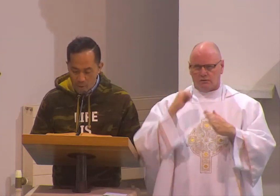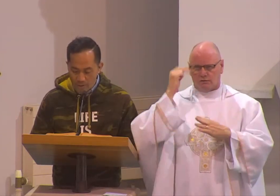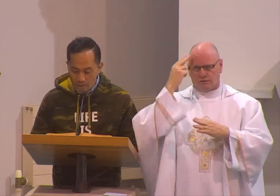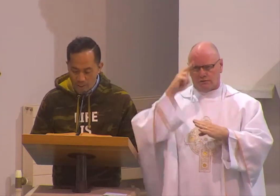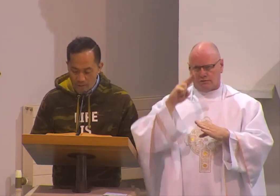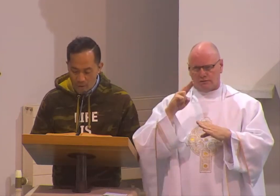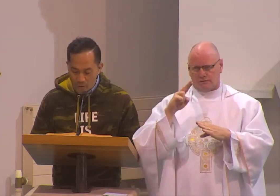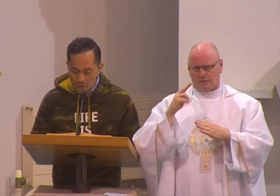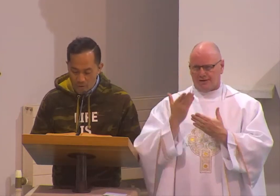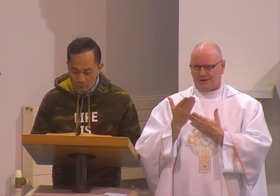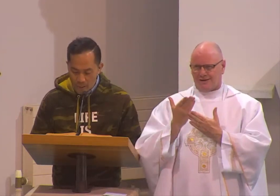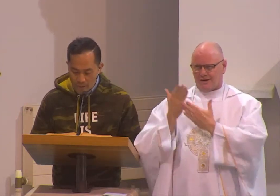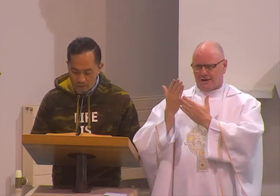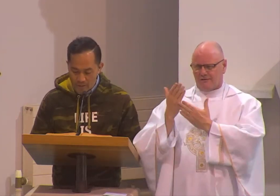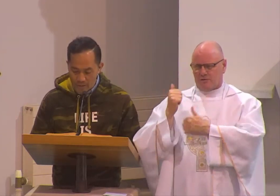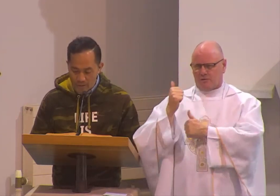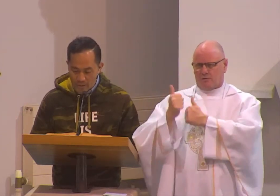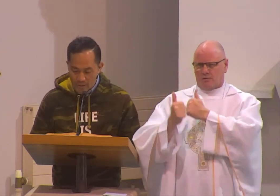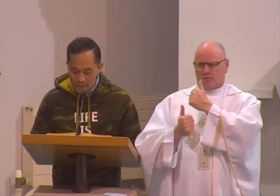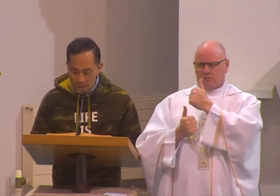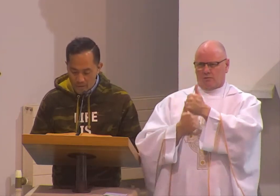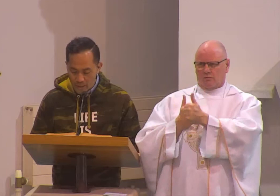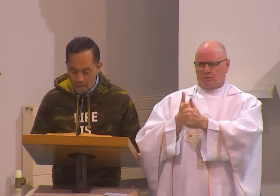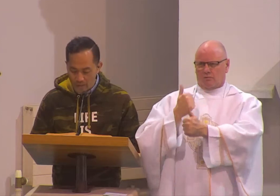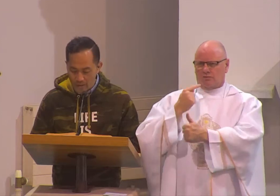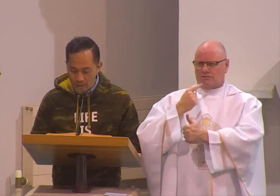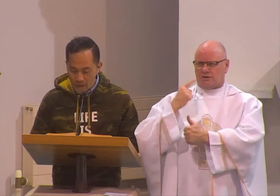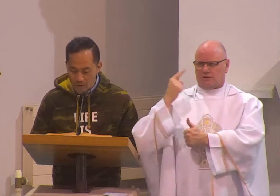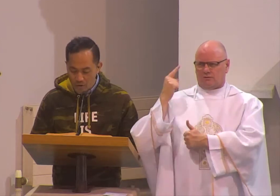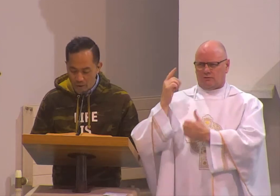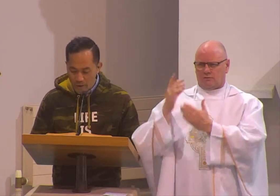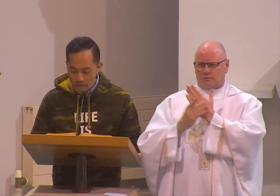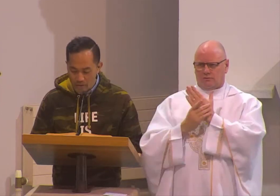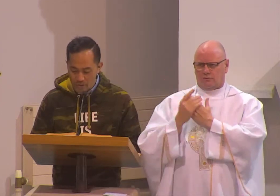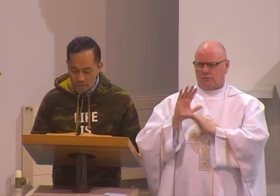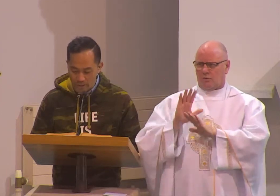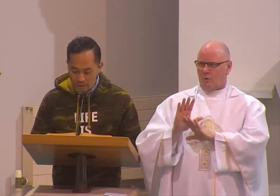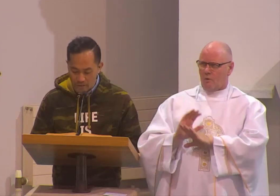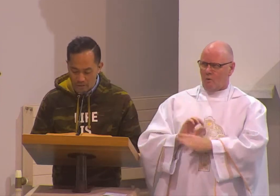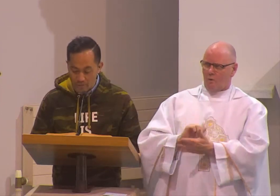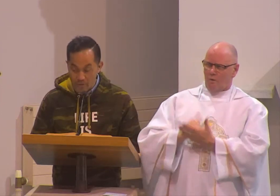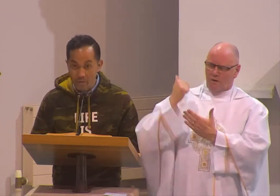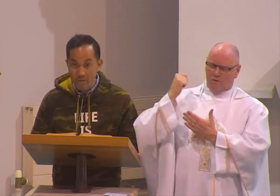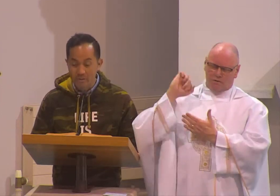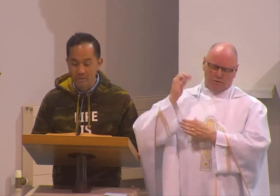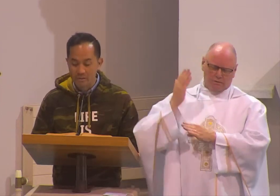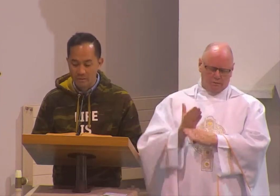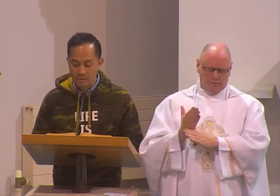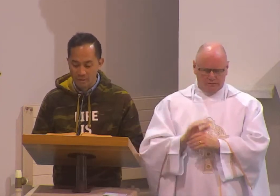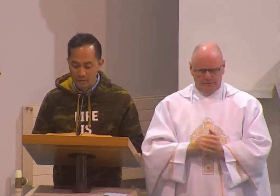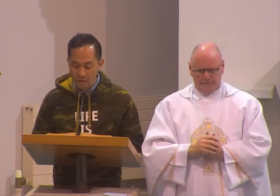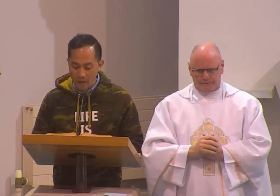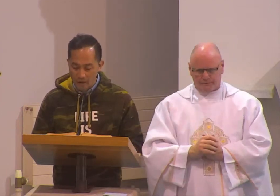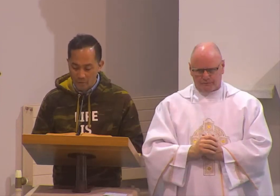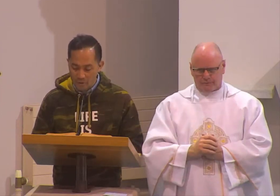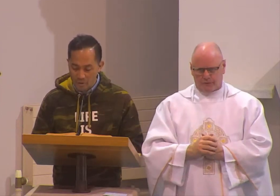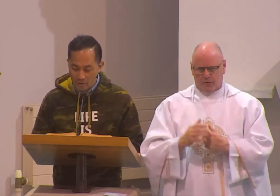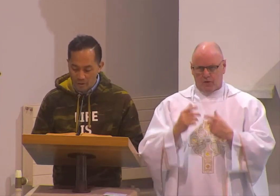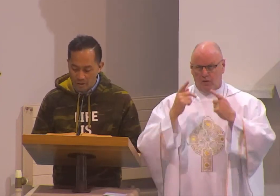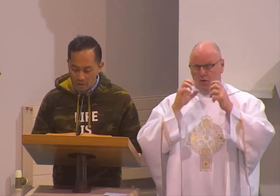him glorious praise. Say to God, how tremendous your deeds. Response. Cry out with joy to God